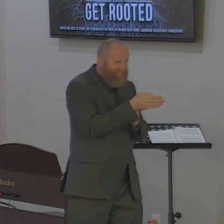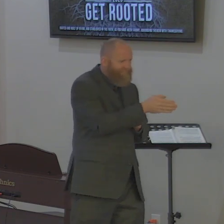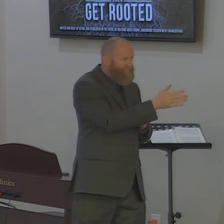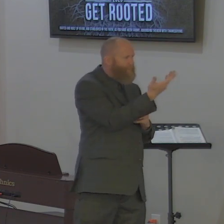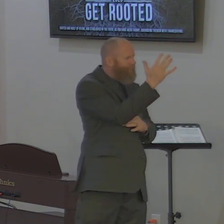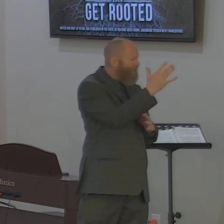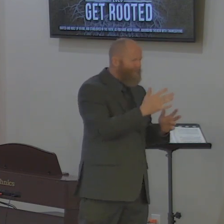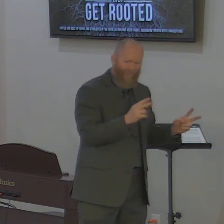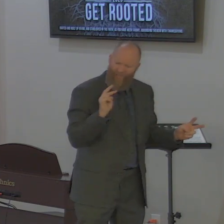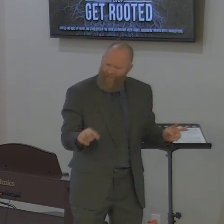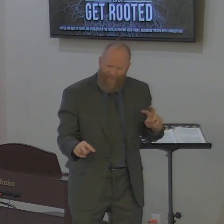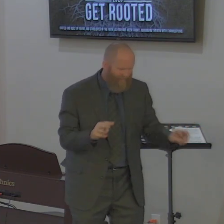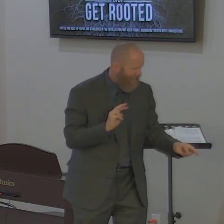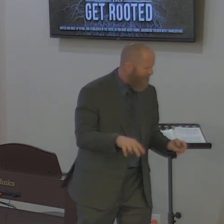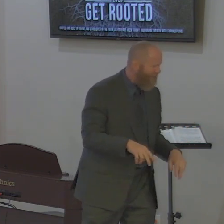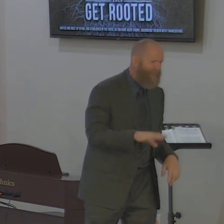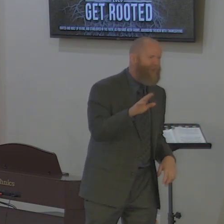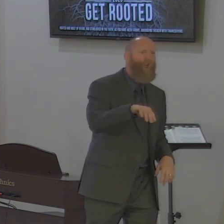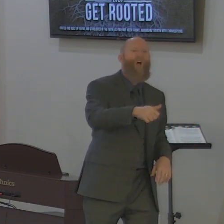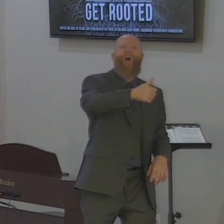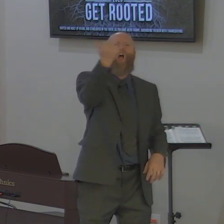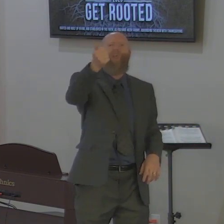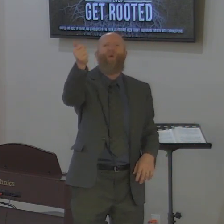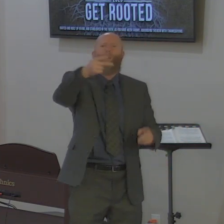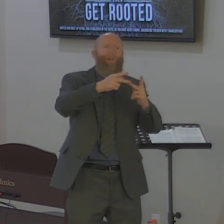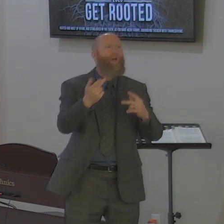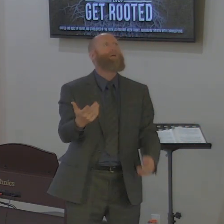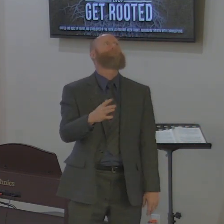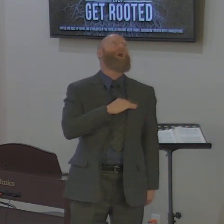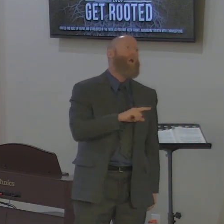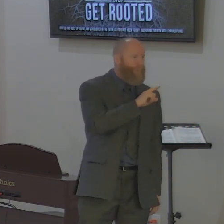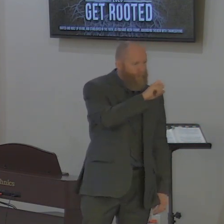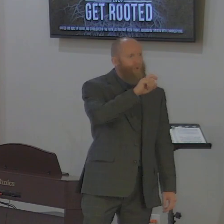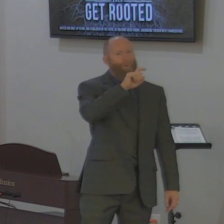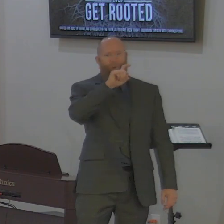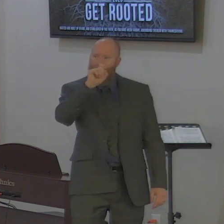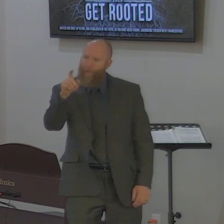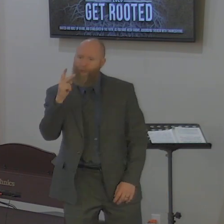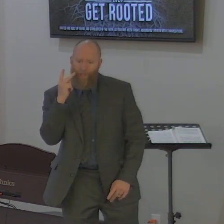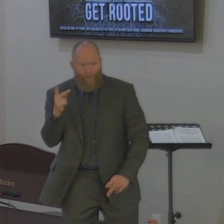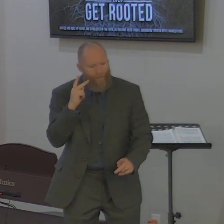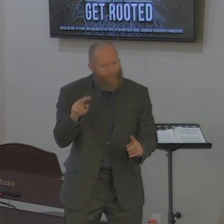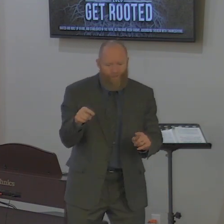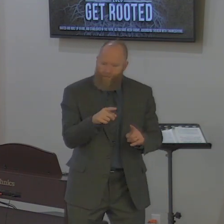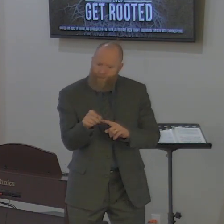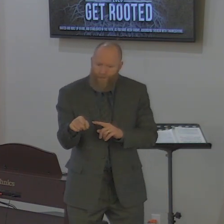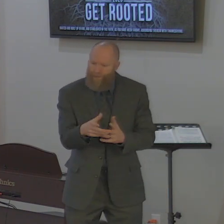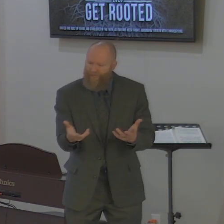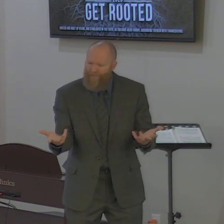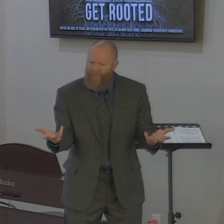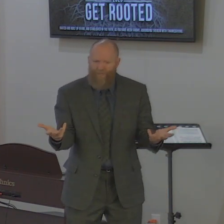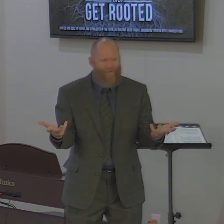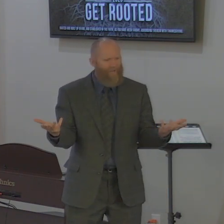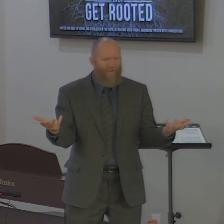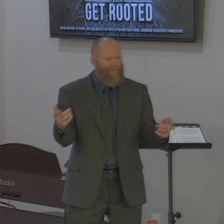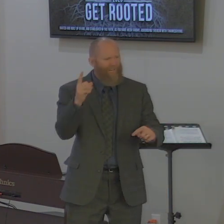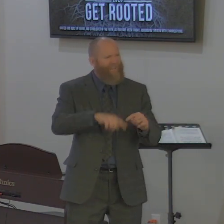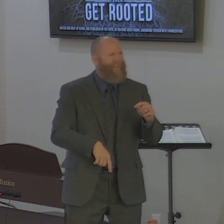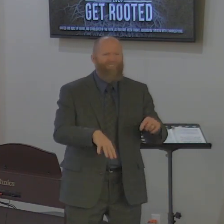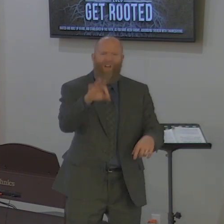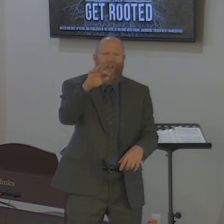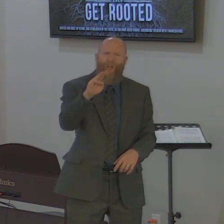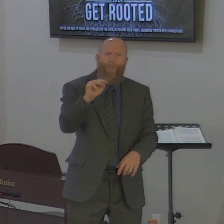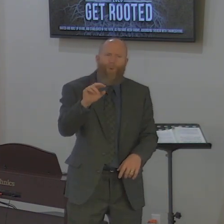it's not there. It's back at the other trees on the other side of the swamp. So I ran back across the swamp, zigzagged through those woods. Nope, it's back at the swamp